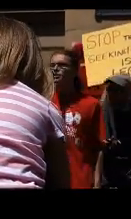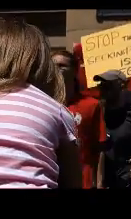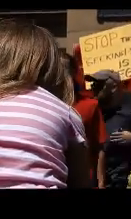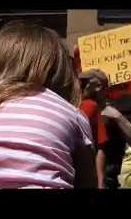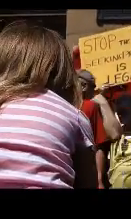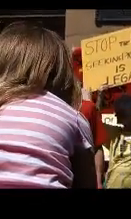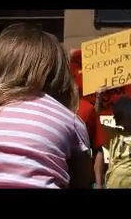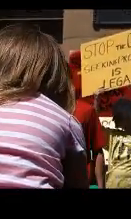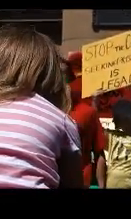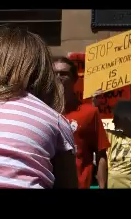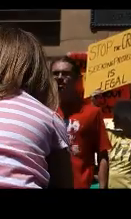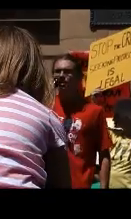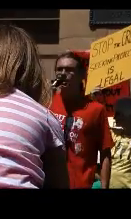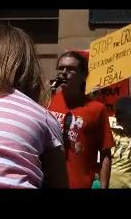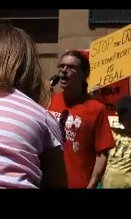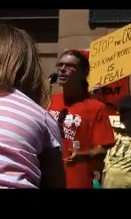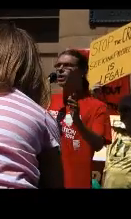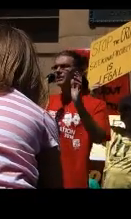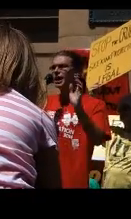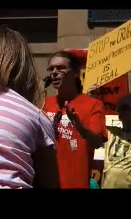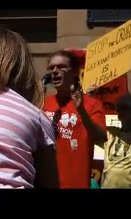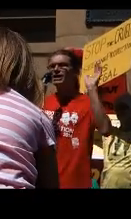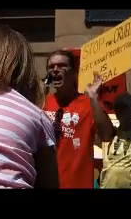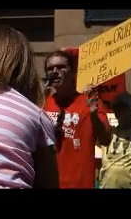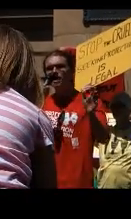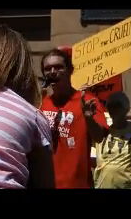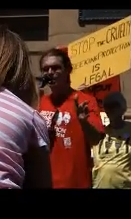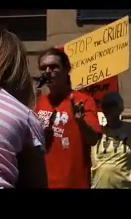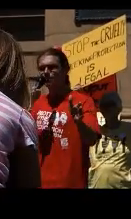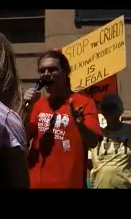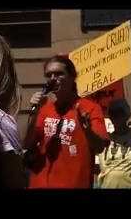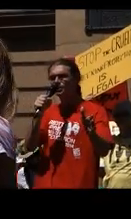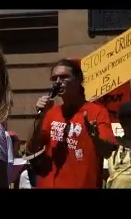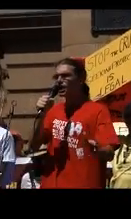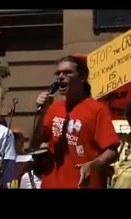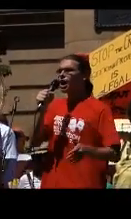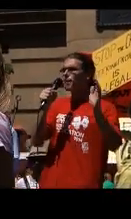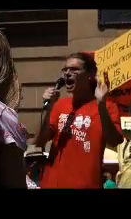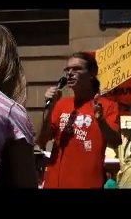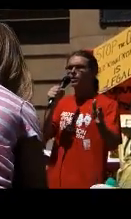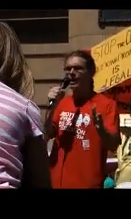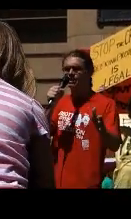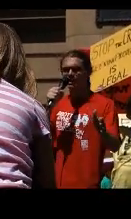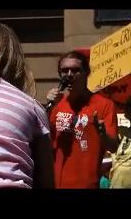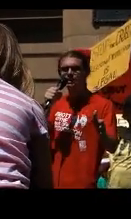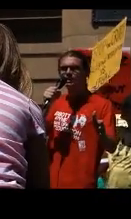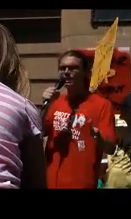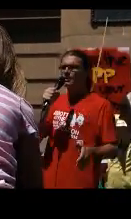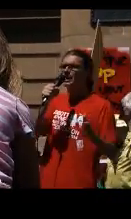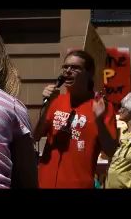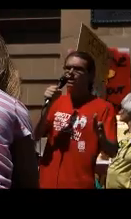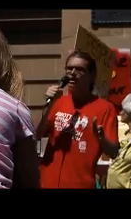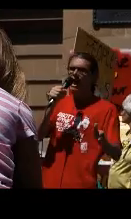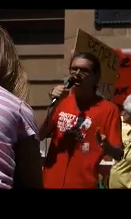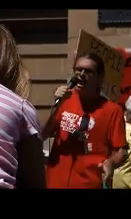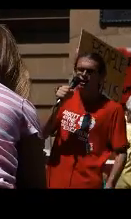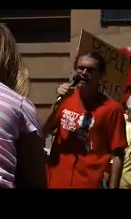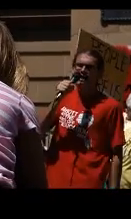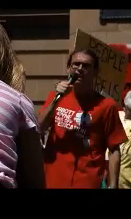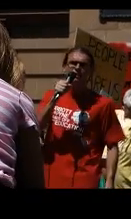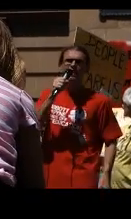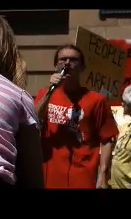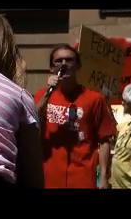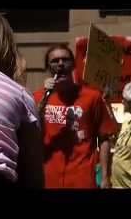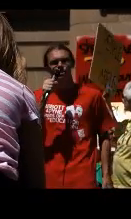and this is called March in March. Well, I want to tell you about another March in March. On March 26th, the National Day of